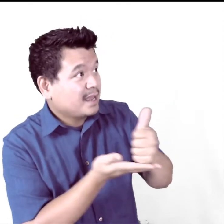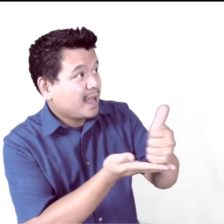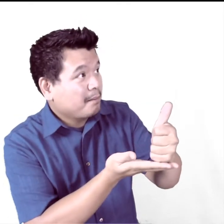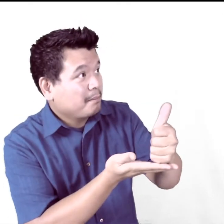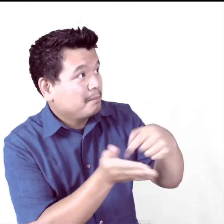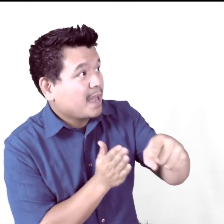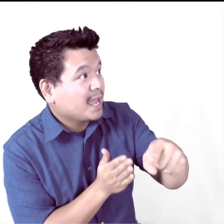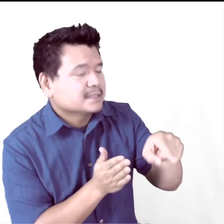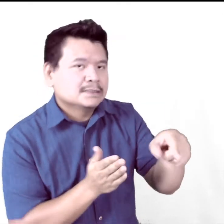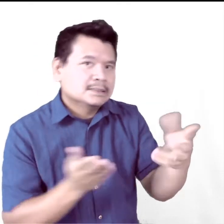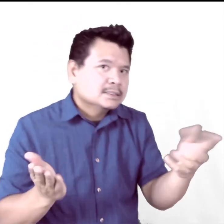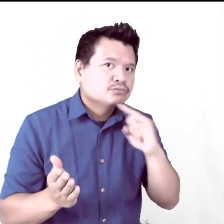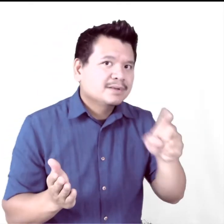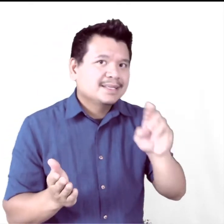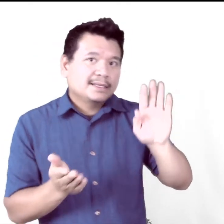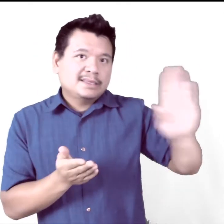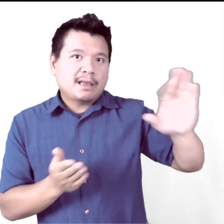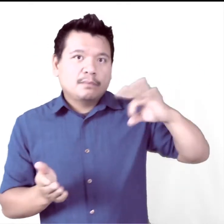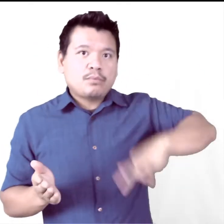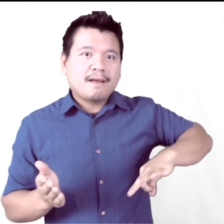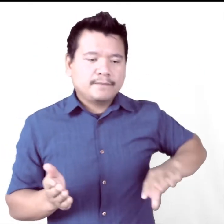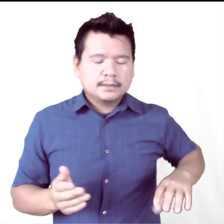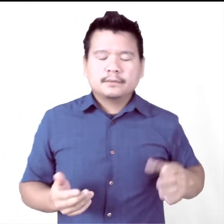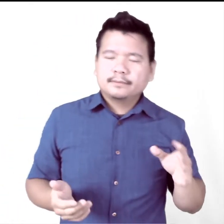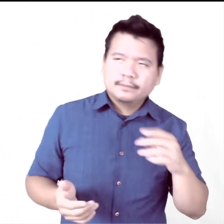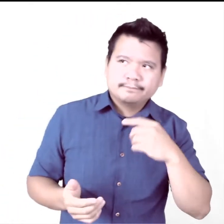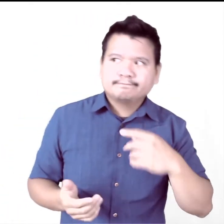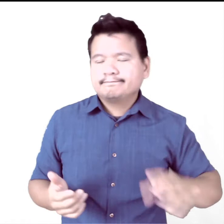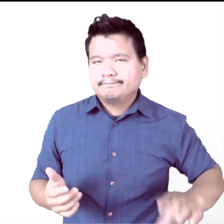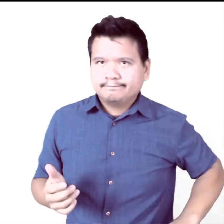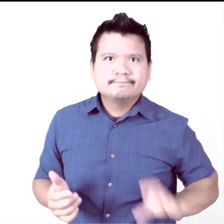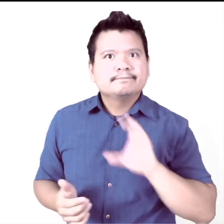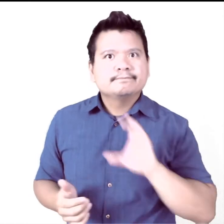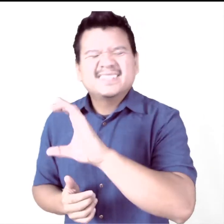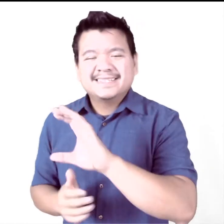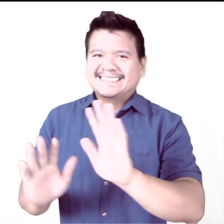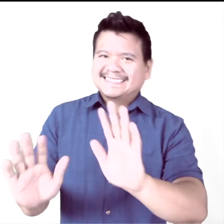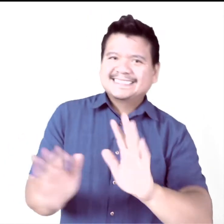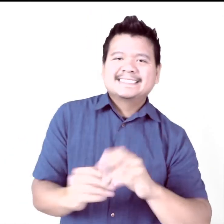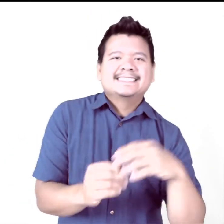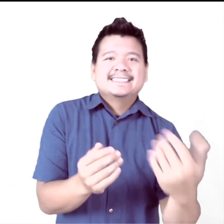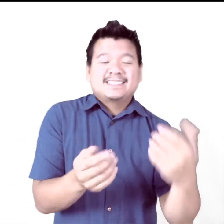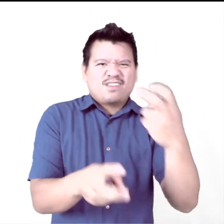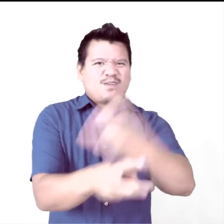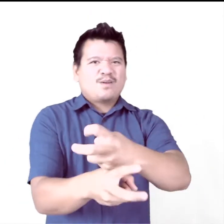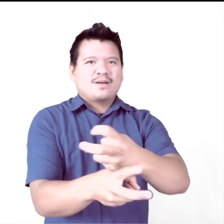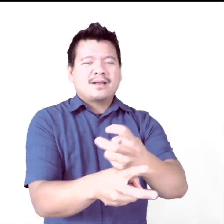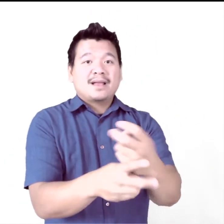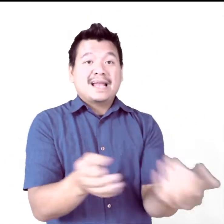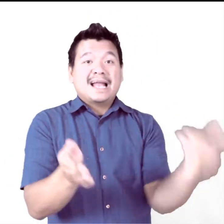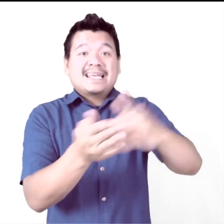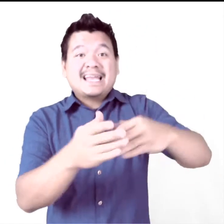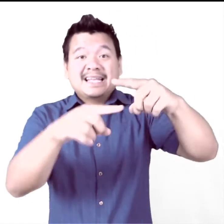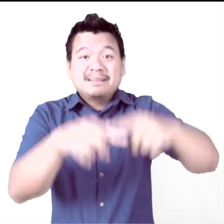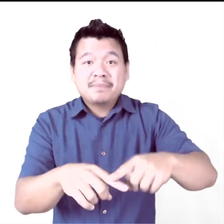for your closing costs, you're essentially asking them to take money out of their pocket and give it to you. So again, it depends on what the